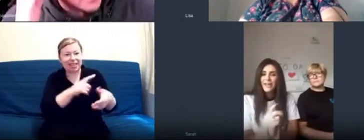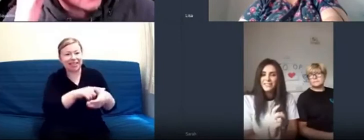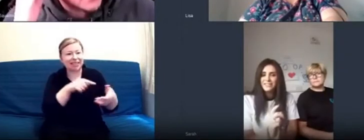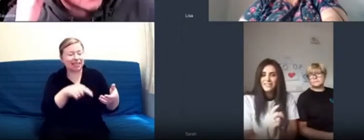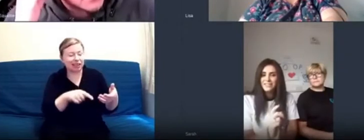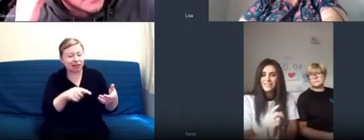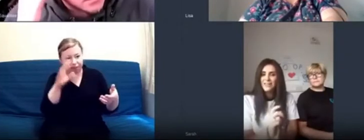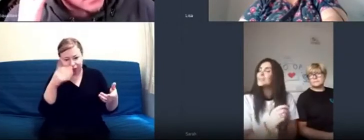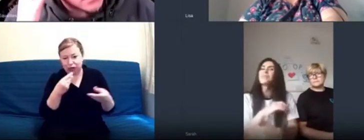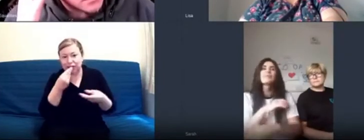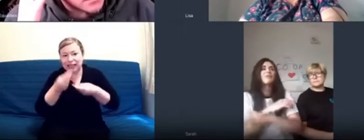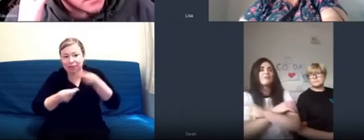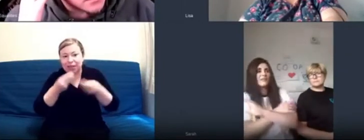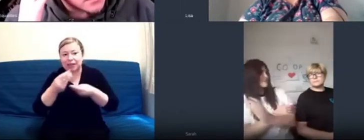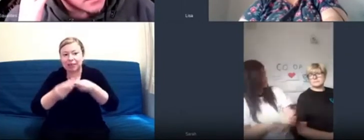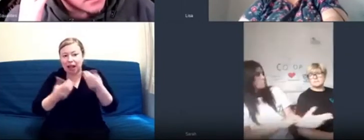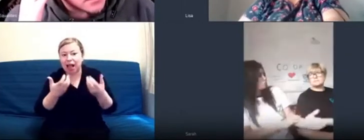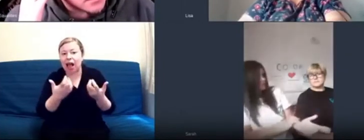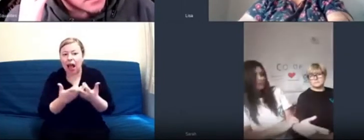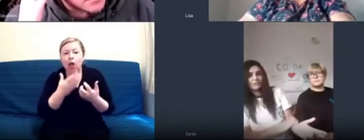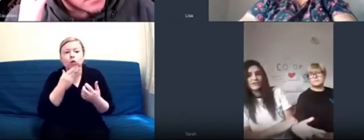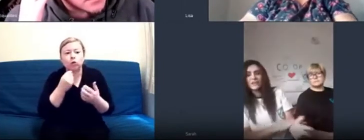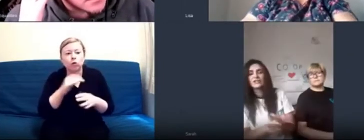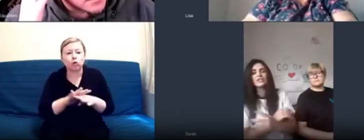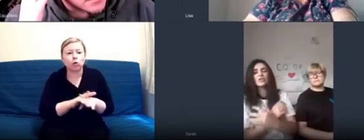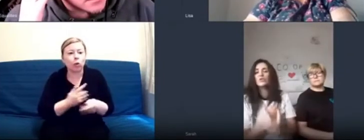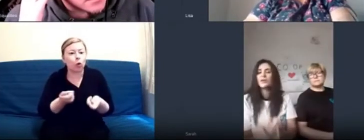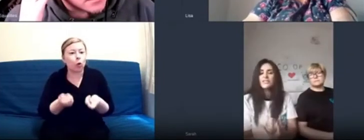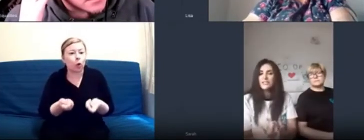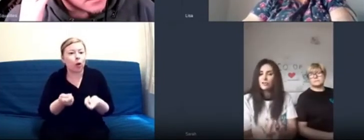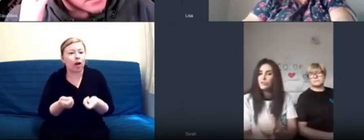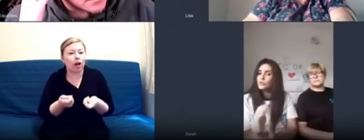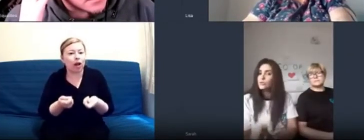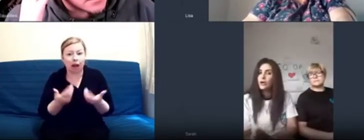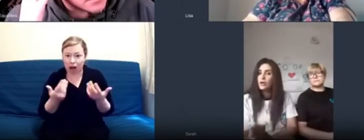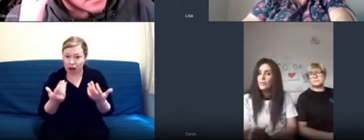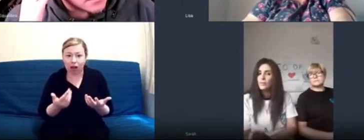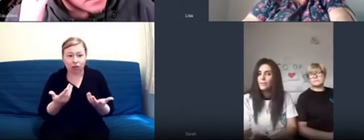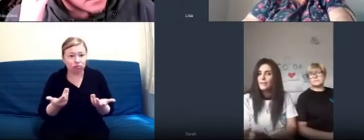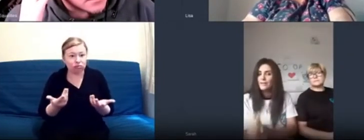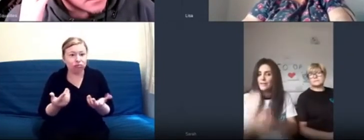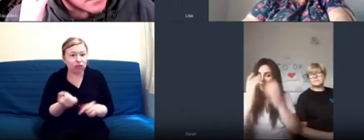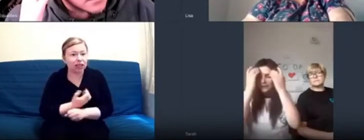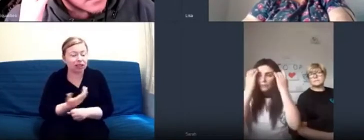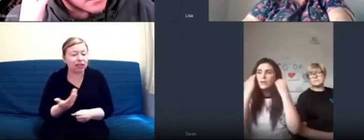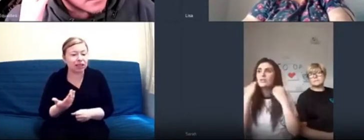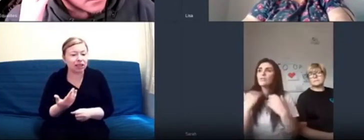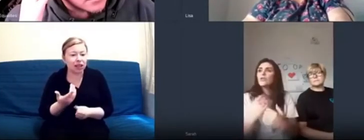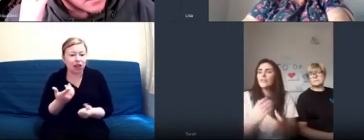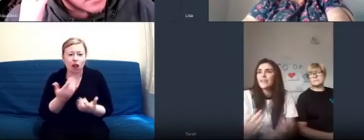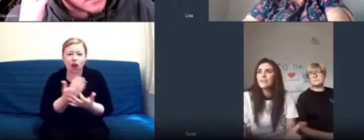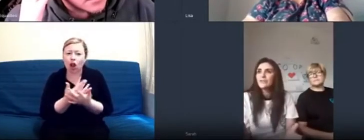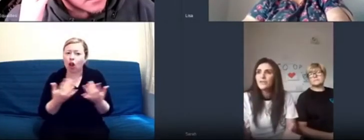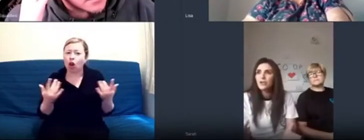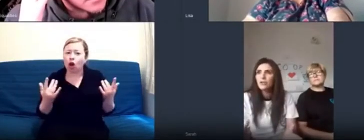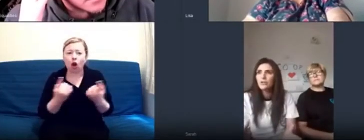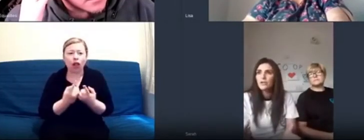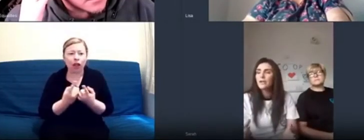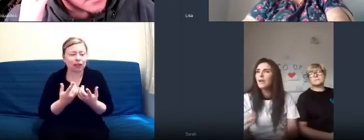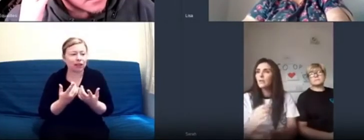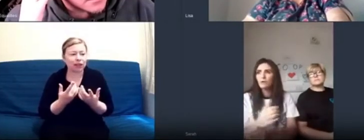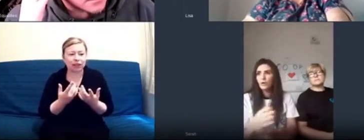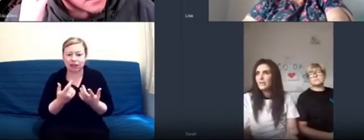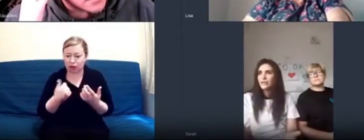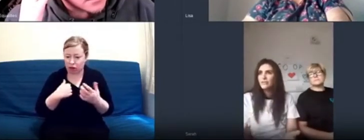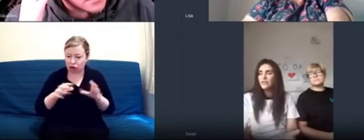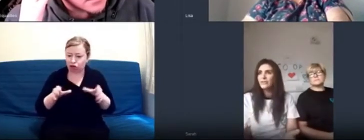One impact, and I mean we could list loads that we've done, and there's so much that this group don't talk about publicly because we're not here for the